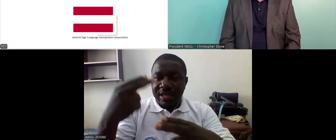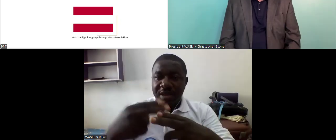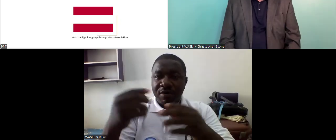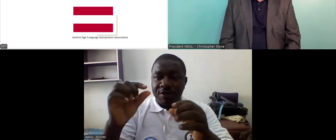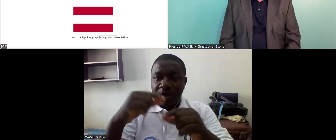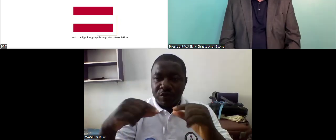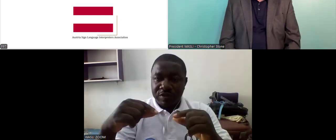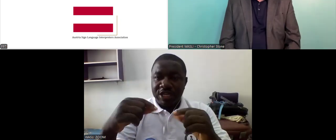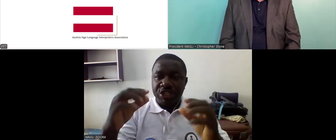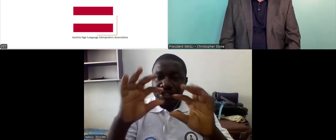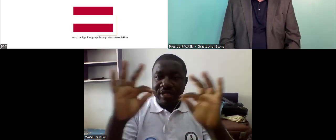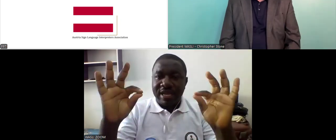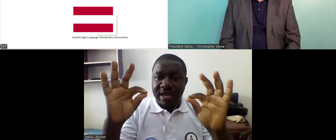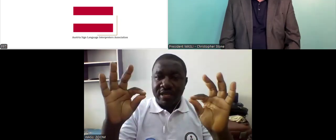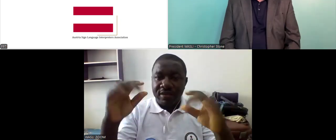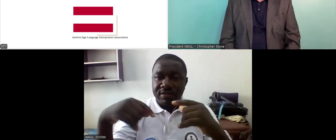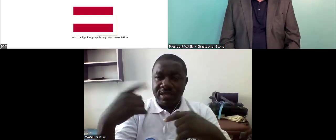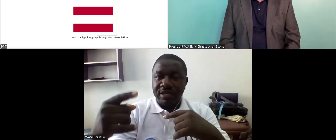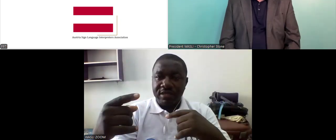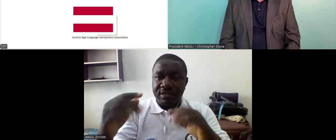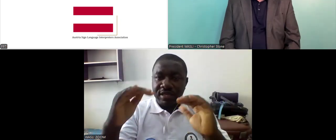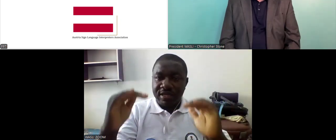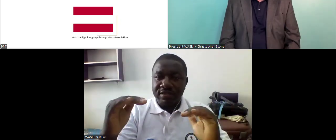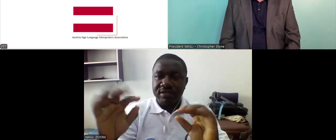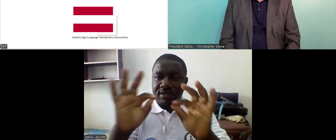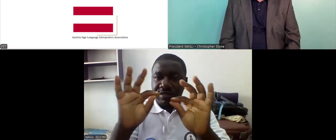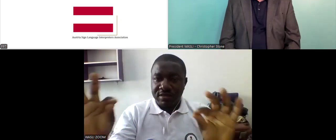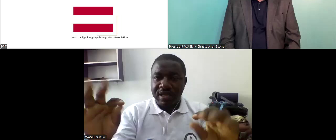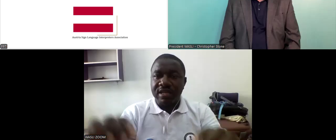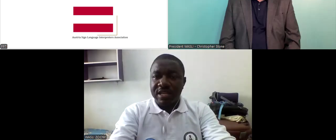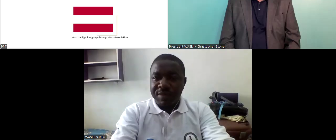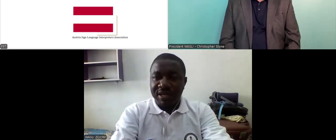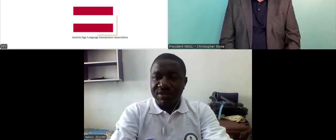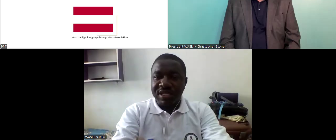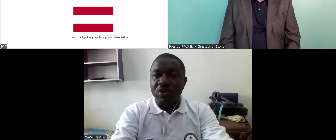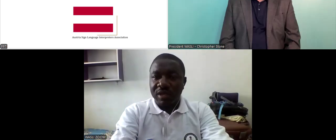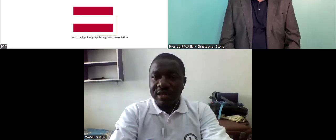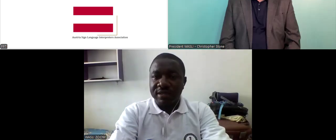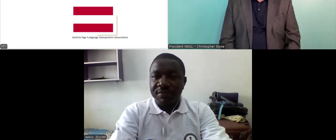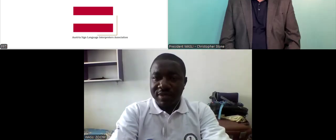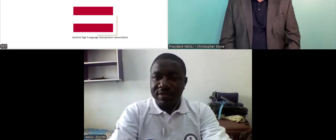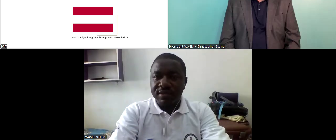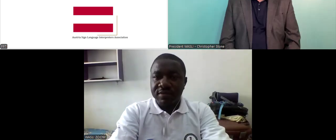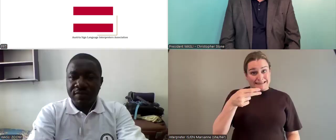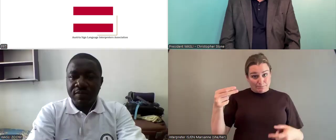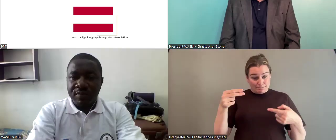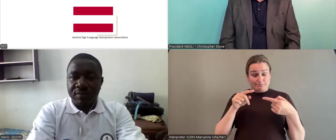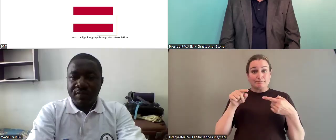Please, the name of your association, just like I said it on the list, then the email address. That's all I need,